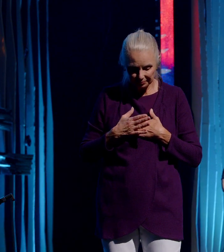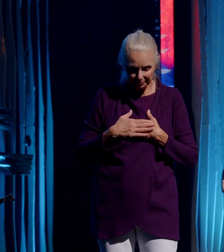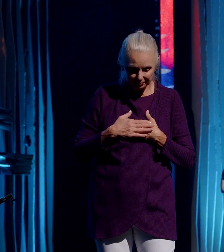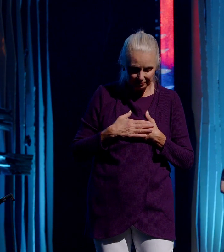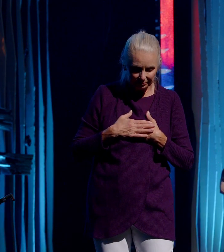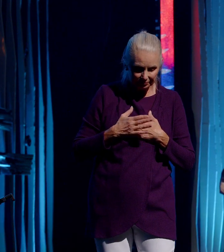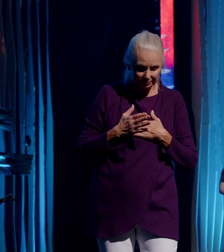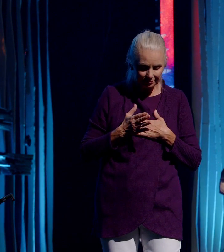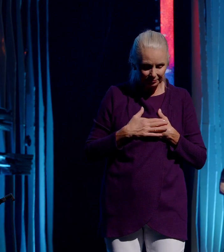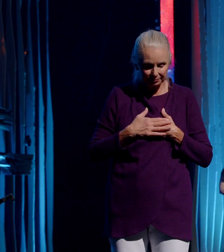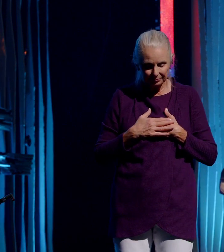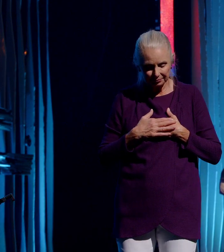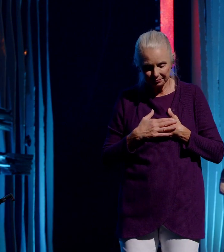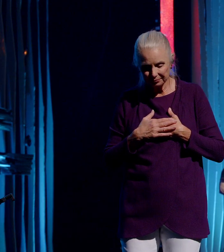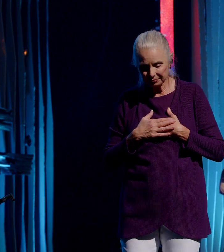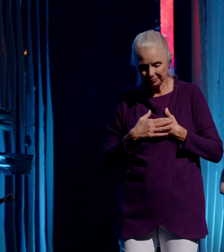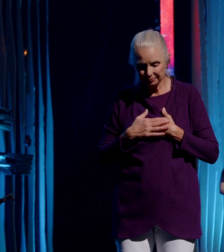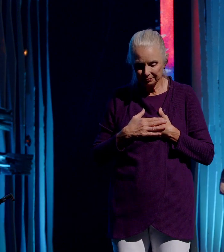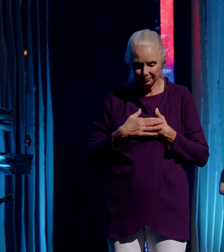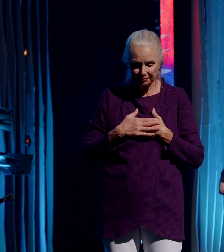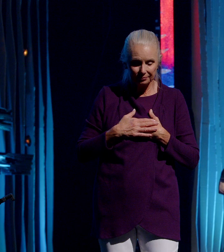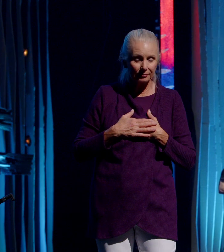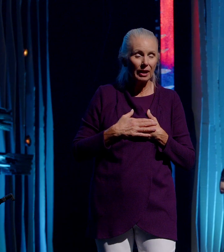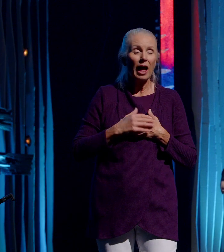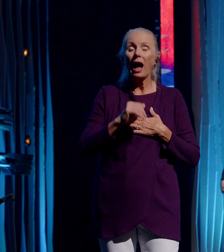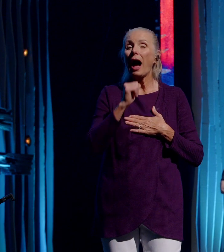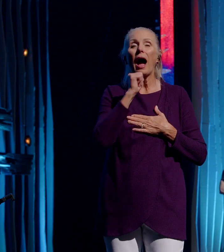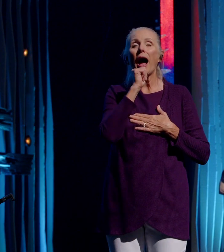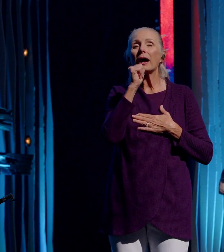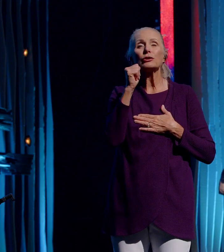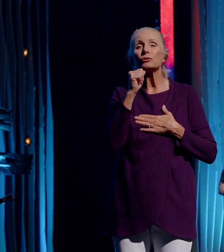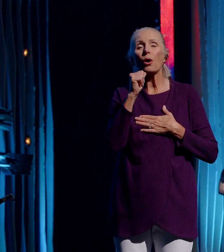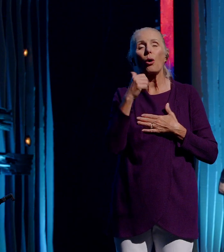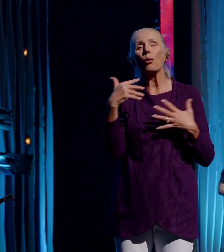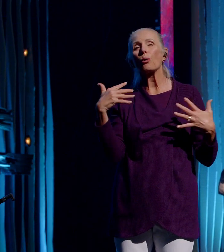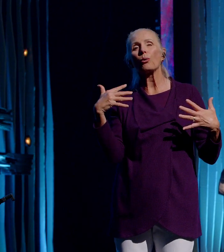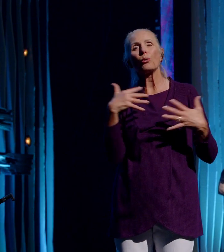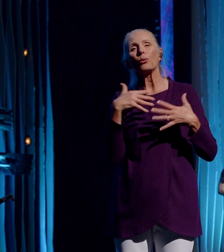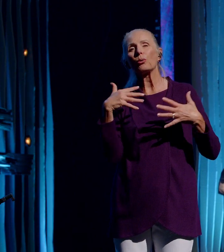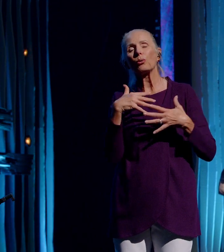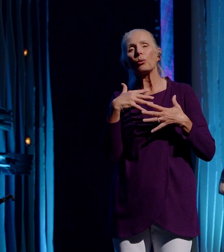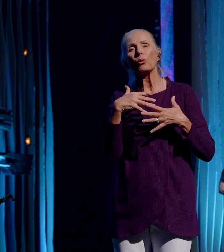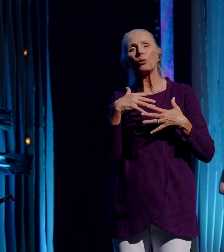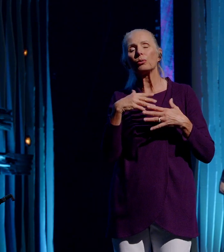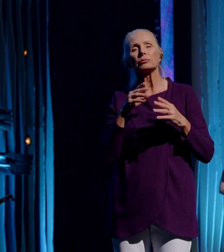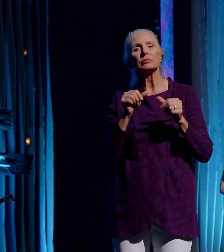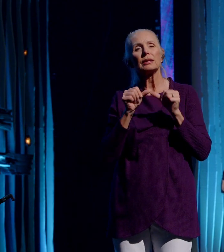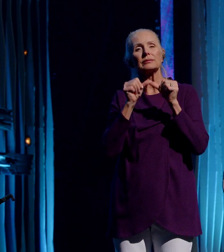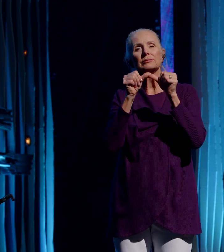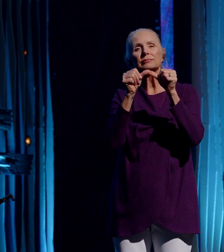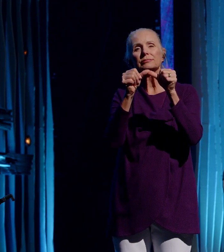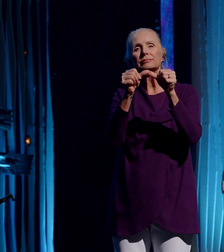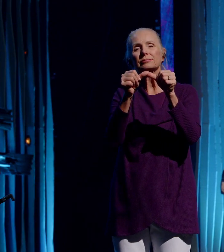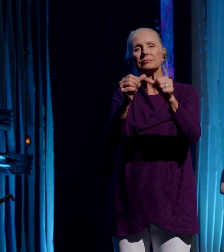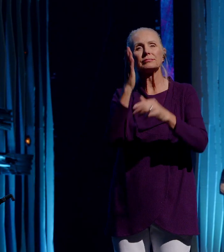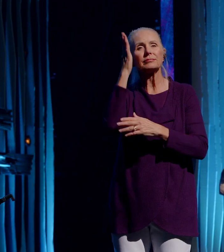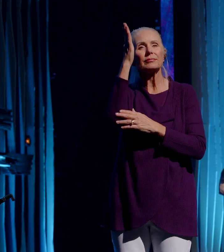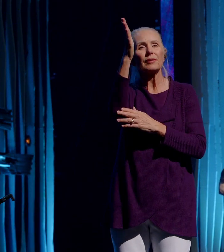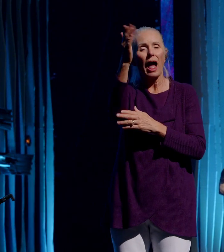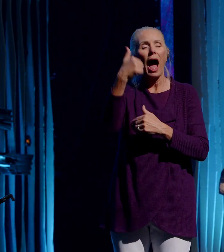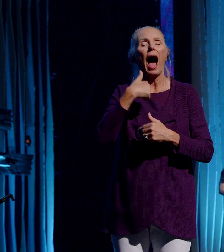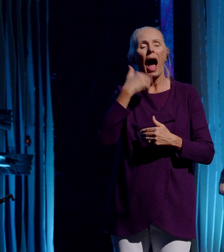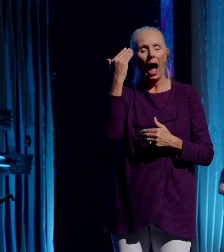No fate I dread. No fate I dread. I know I am